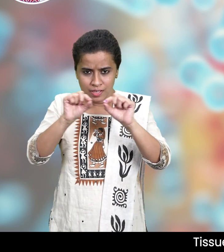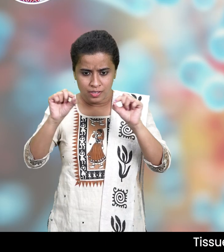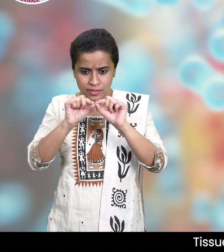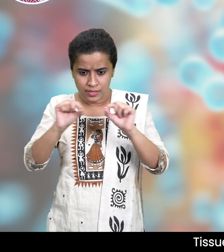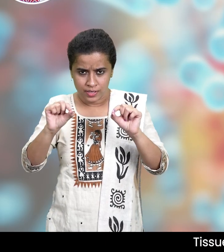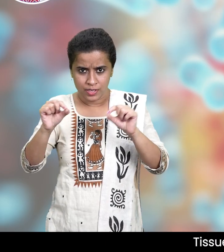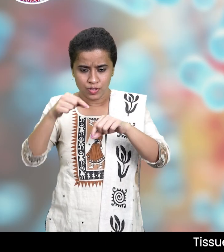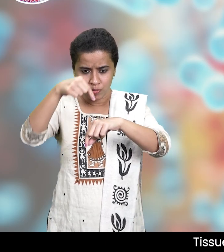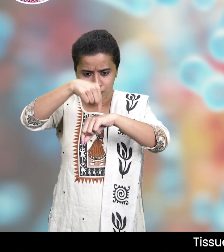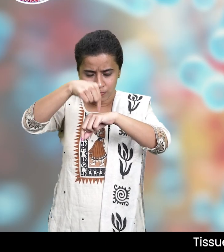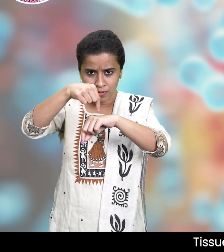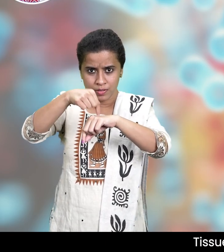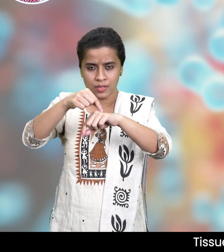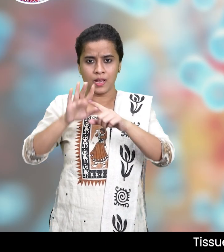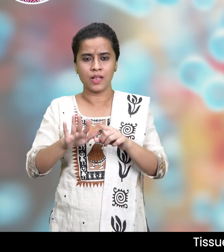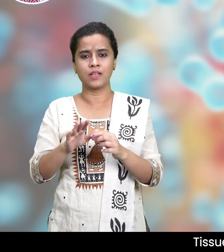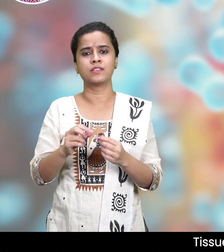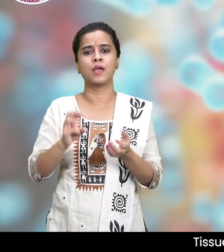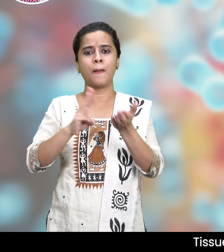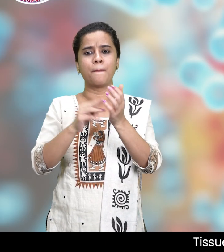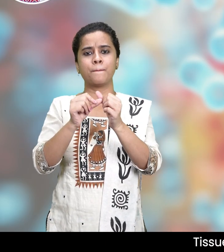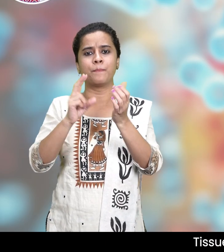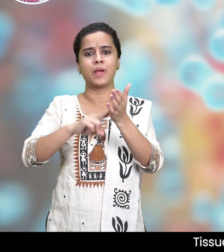tissue-specific manifestations.